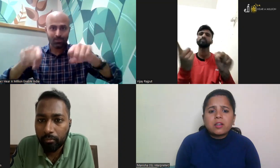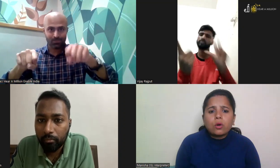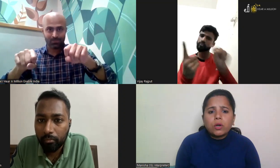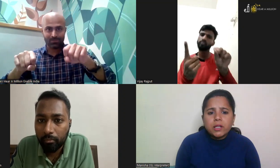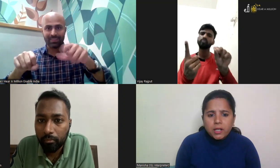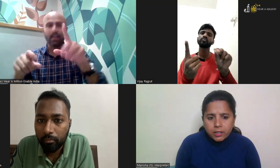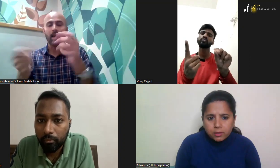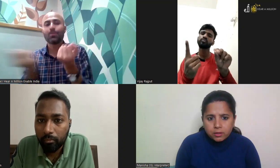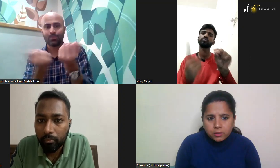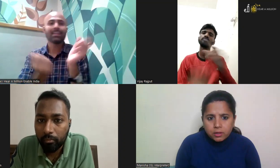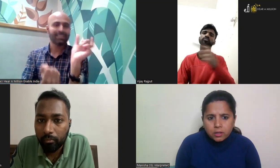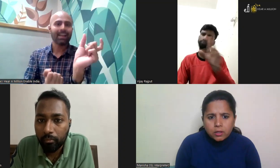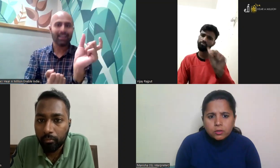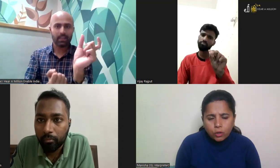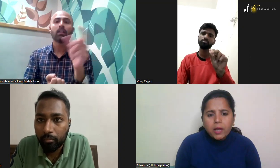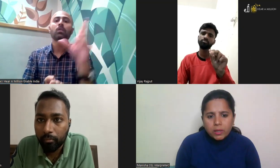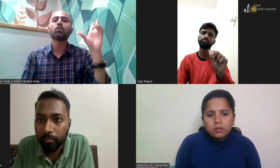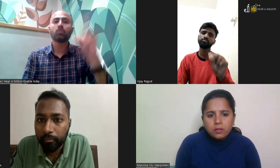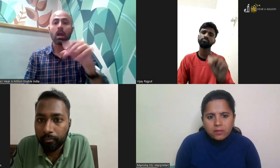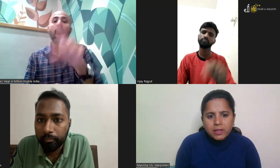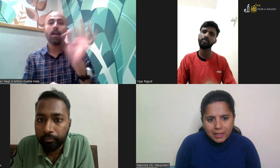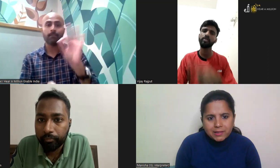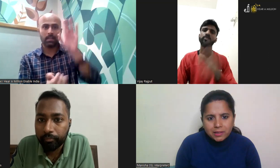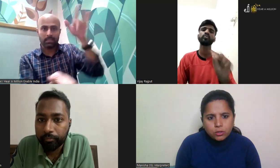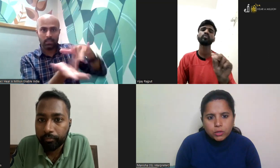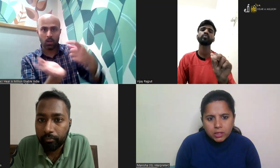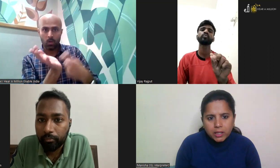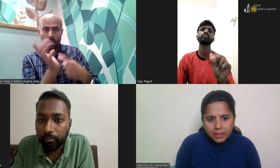but district court denied. So